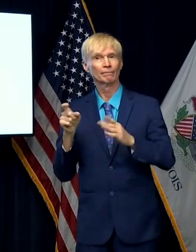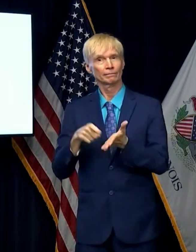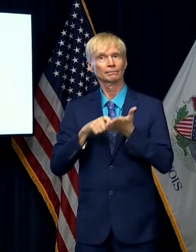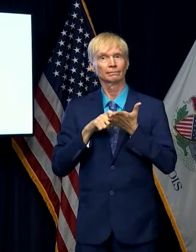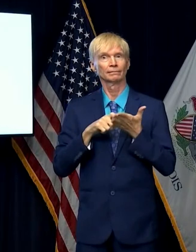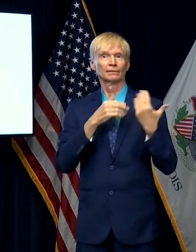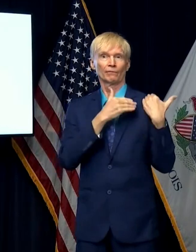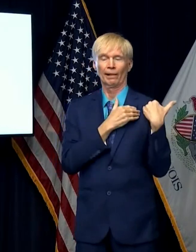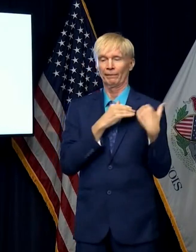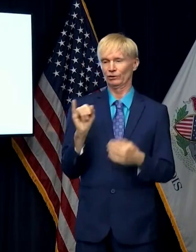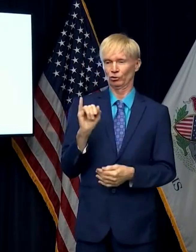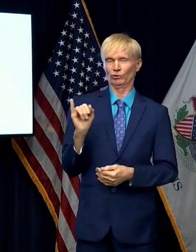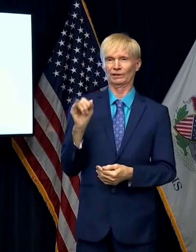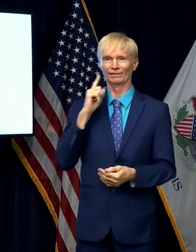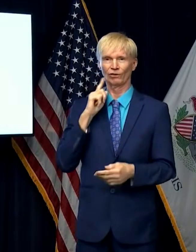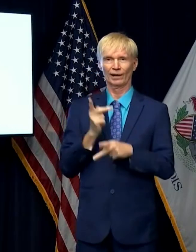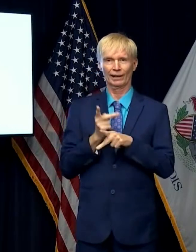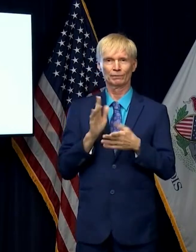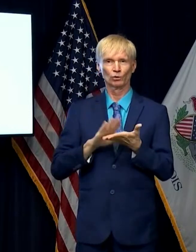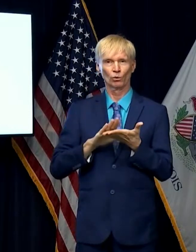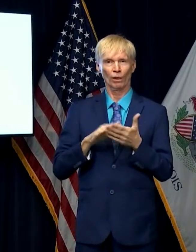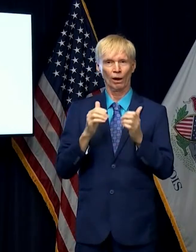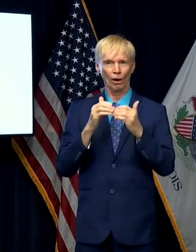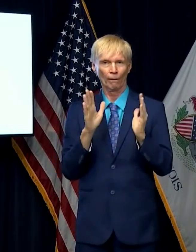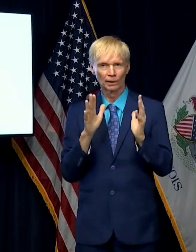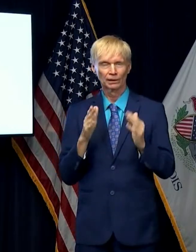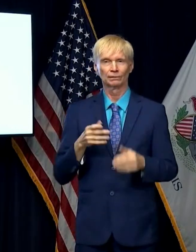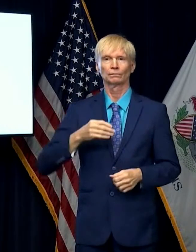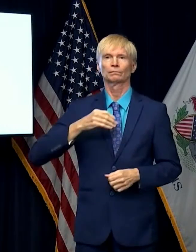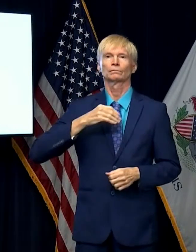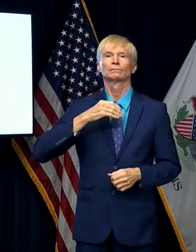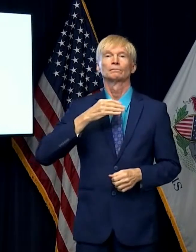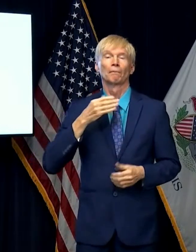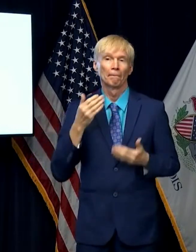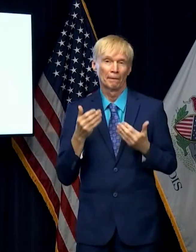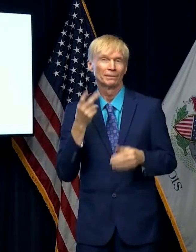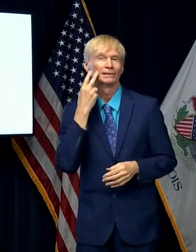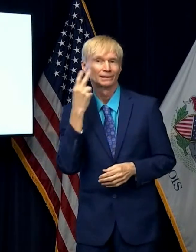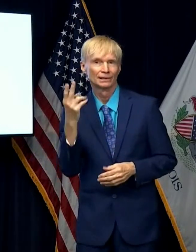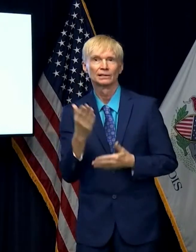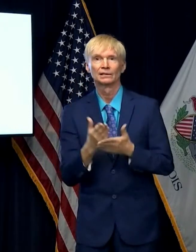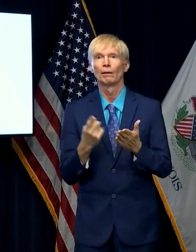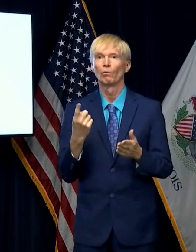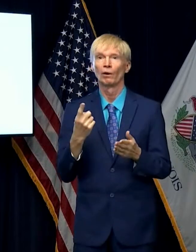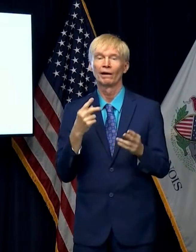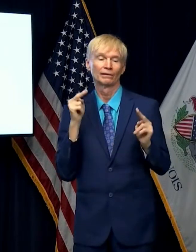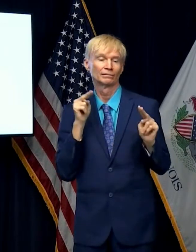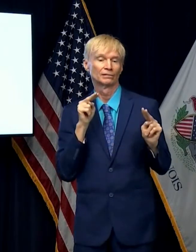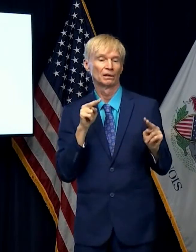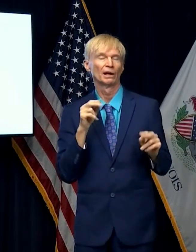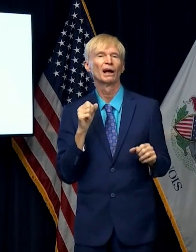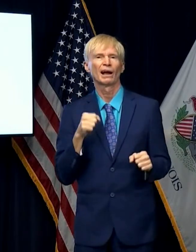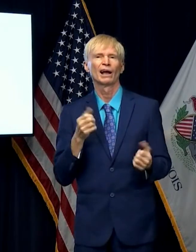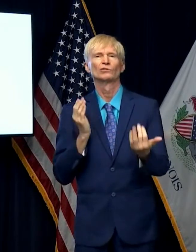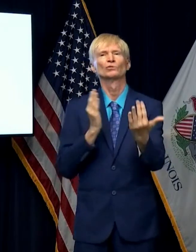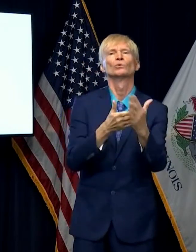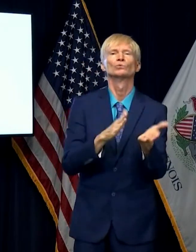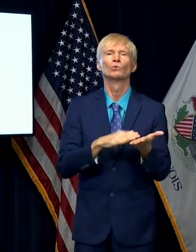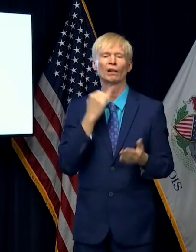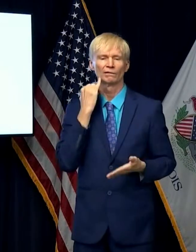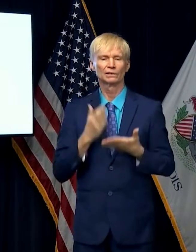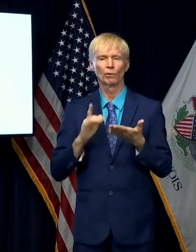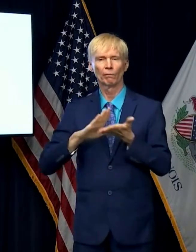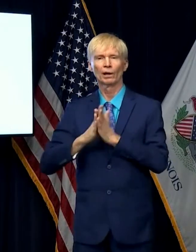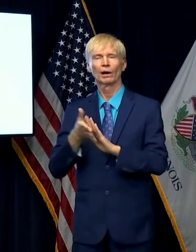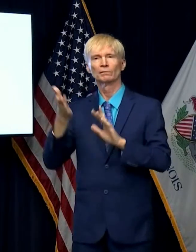mandate, it is reasonable that someone might file a lawsuit against a school if someone gets sick in